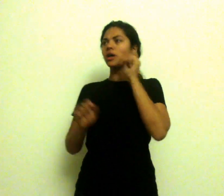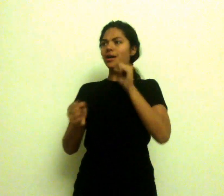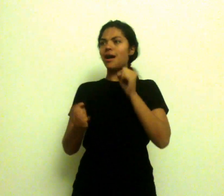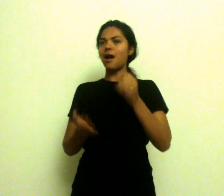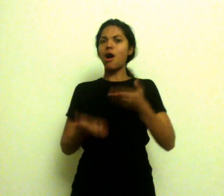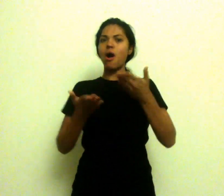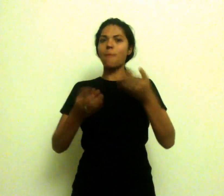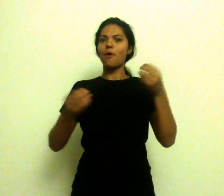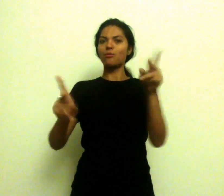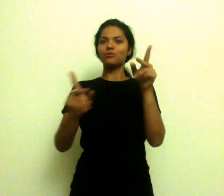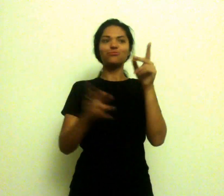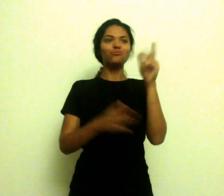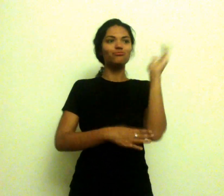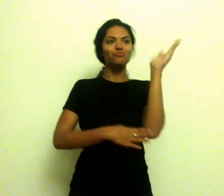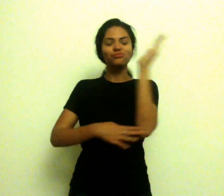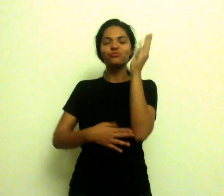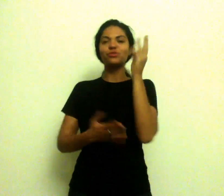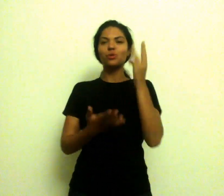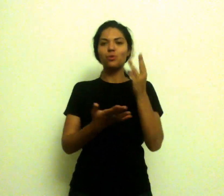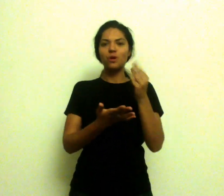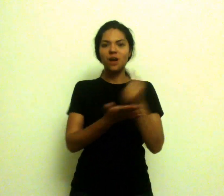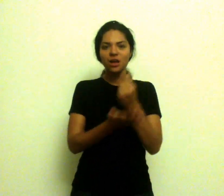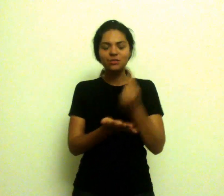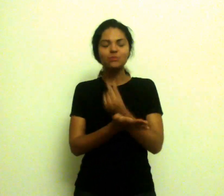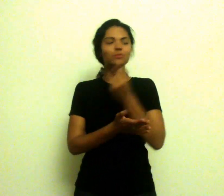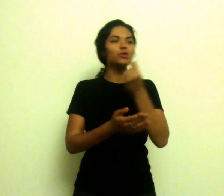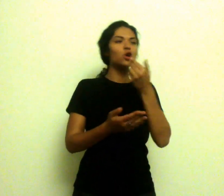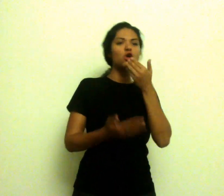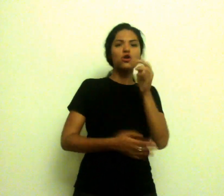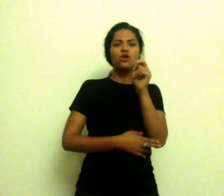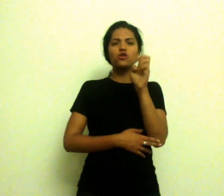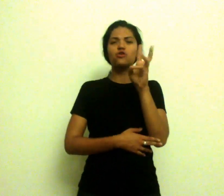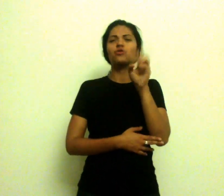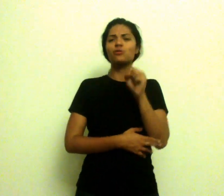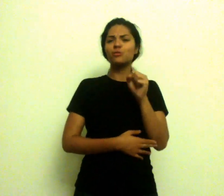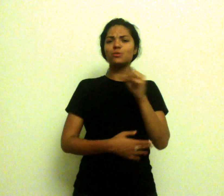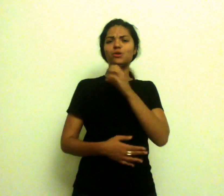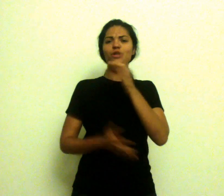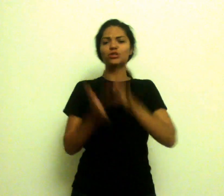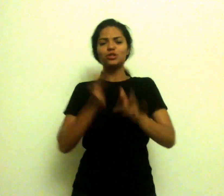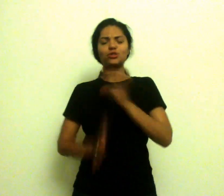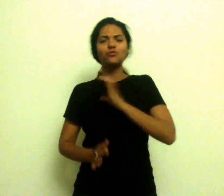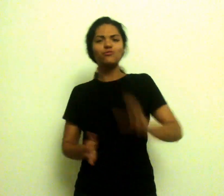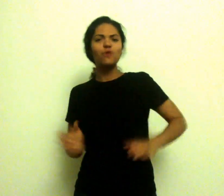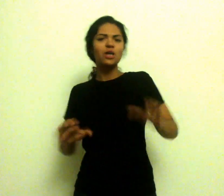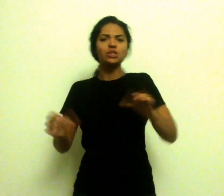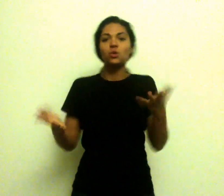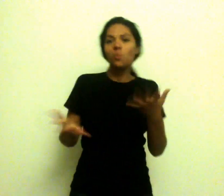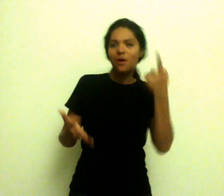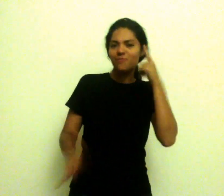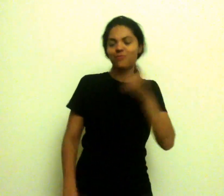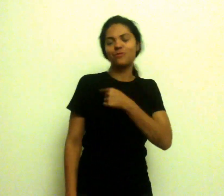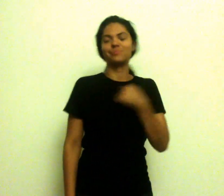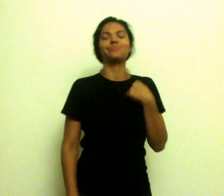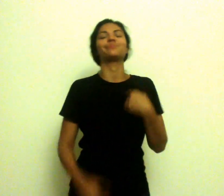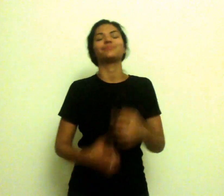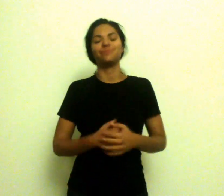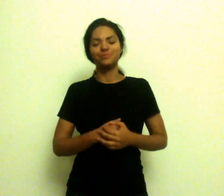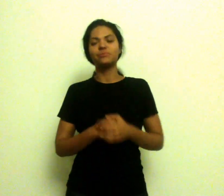Jesus Christ. You've been listening to Ravi Zacharias and his message, Secularization, Its Control and Power. You can order a